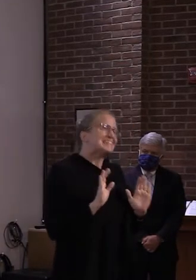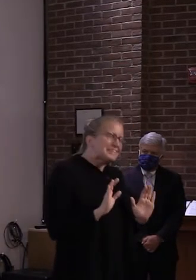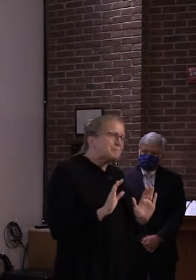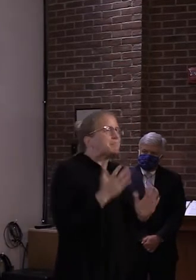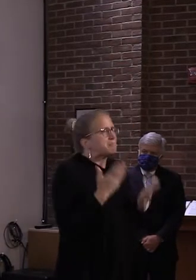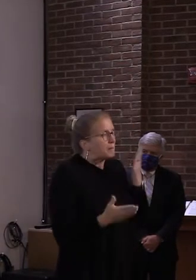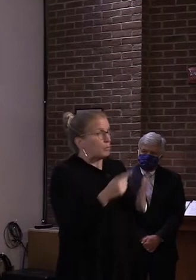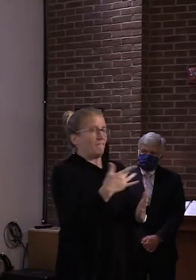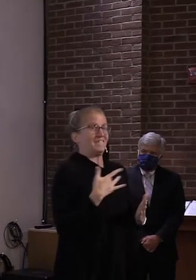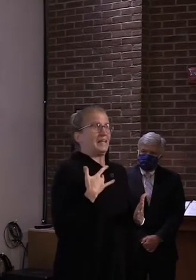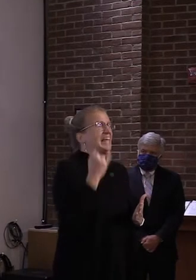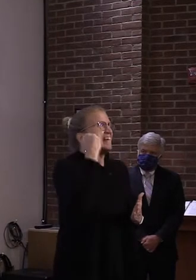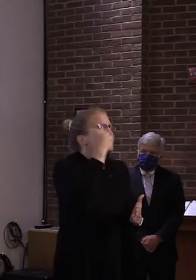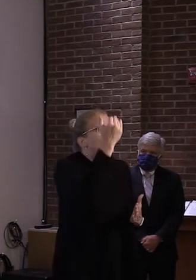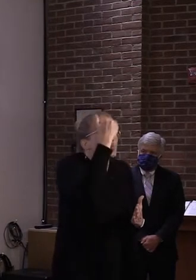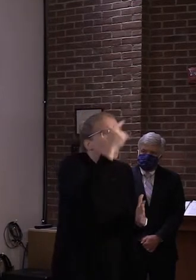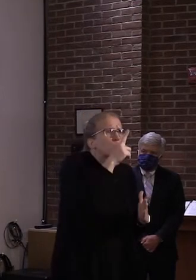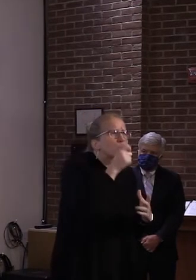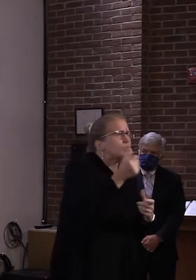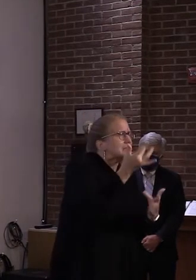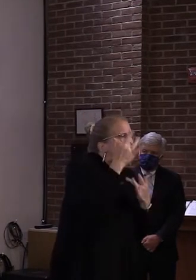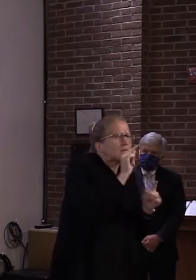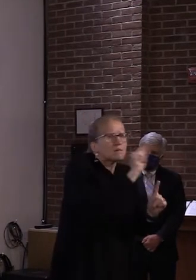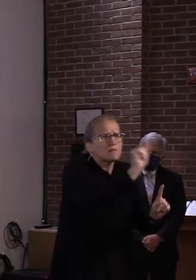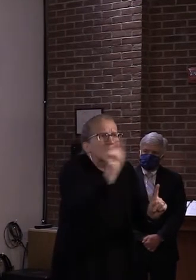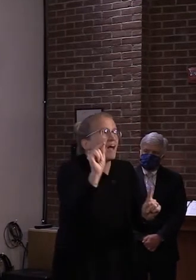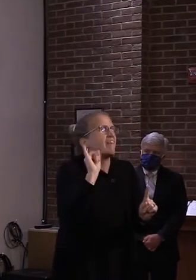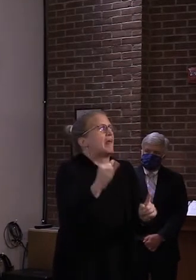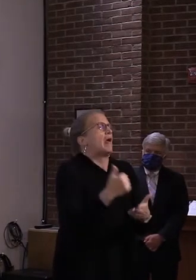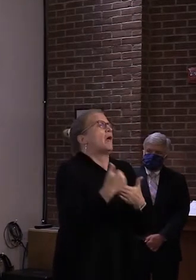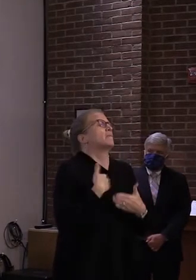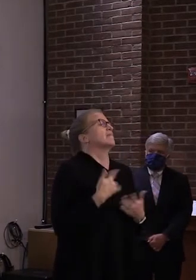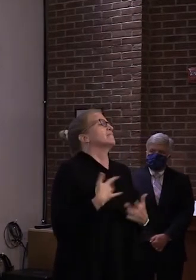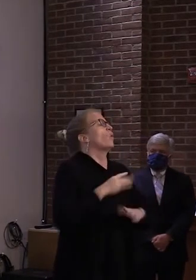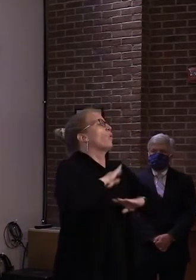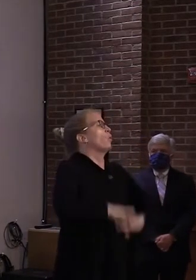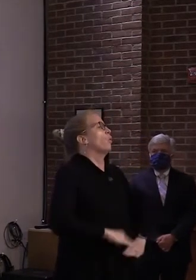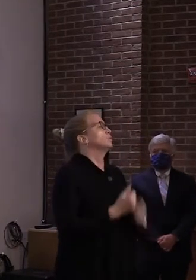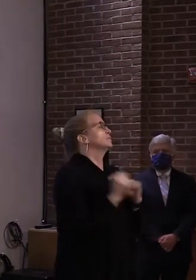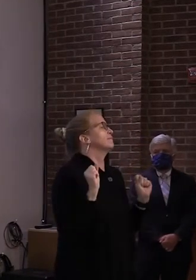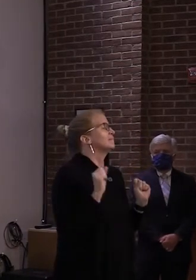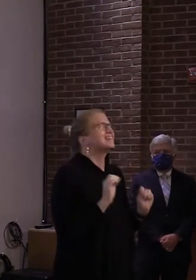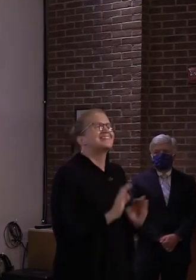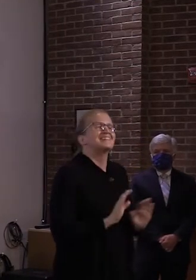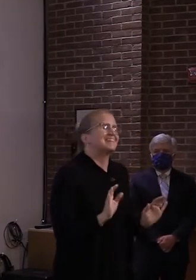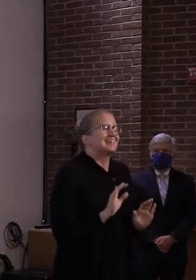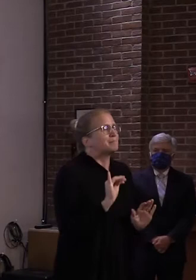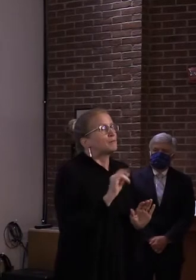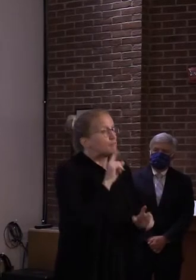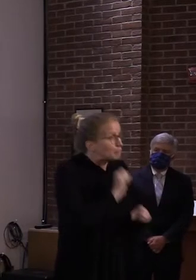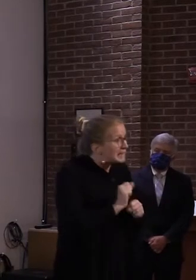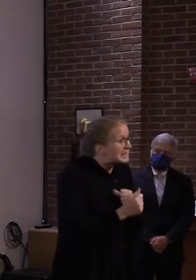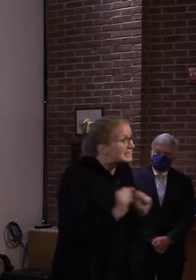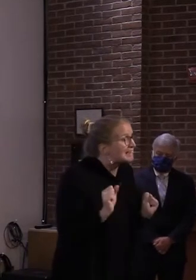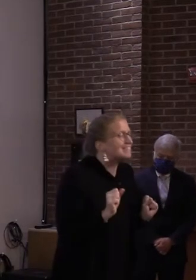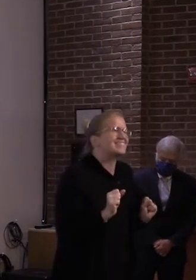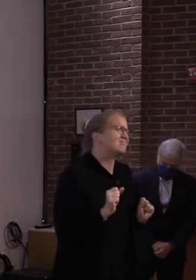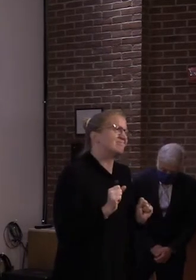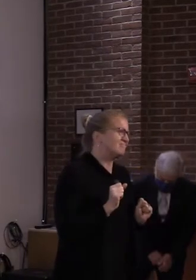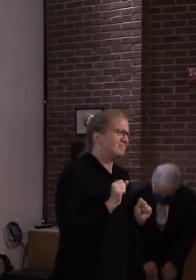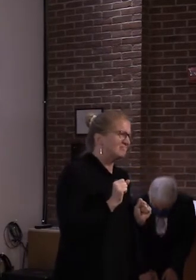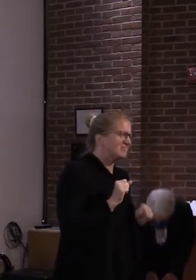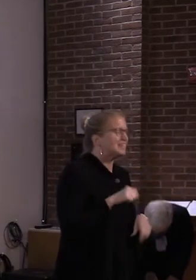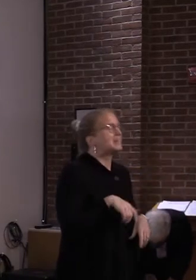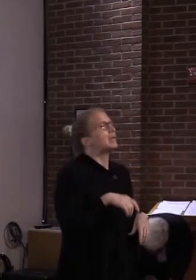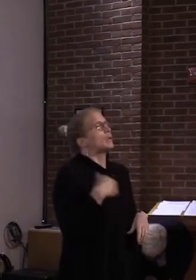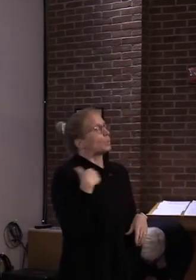safer. The way we keep Vermonters safe is by talking to people who have tested positive, learning who they were